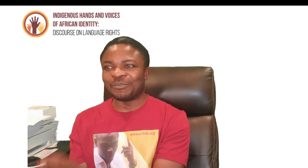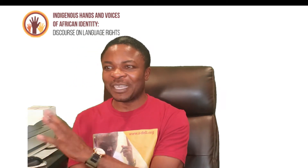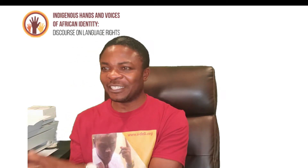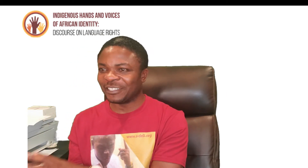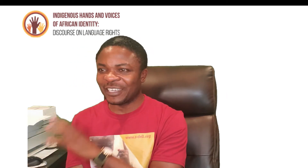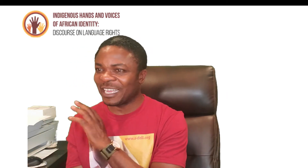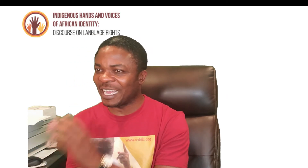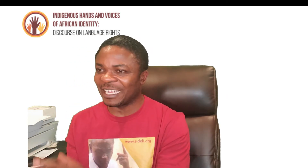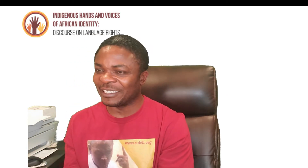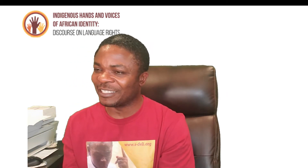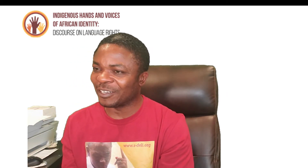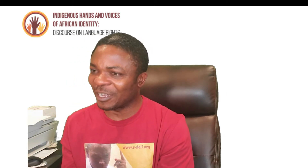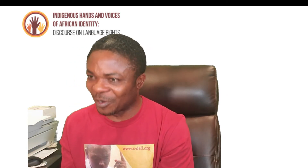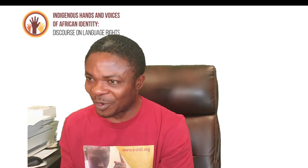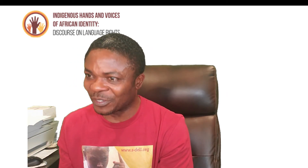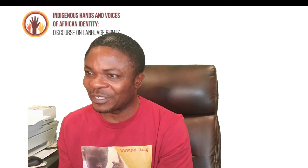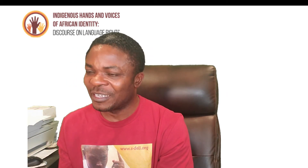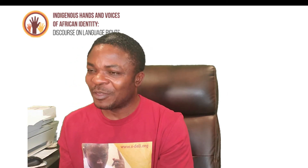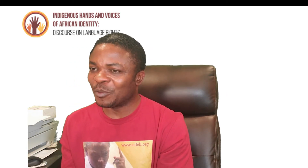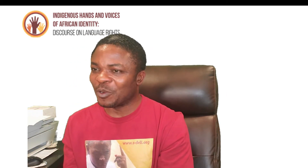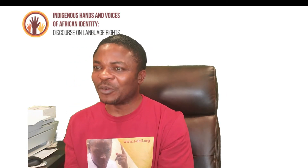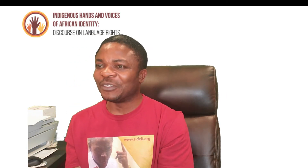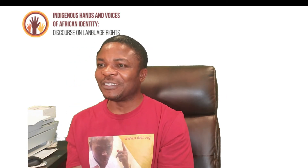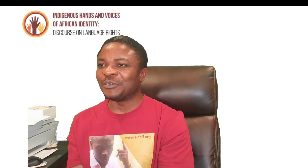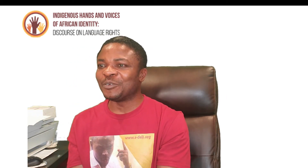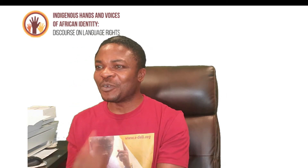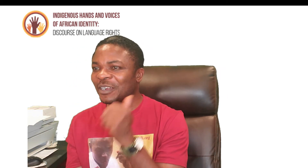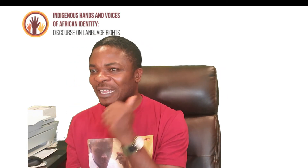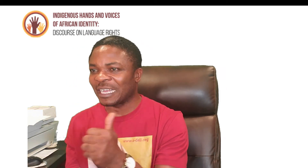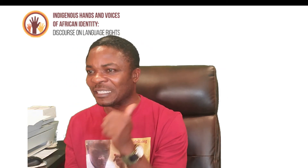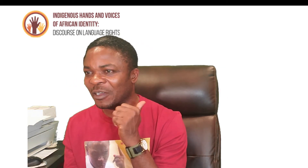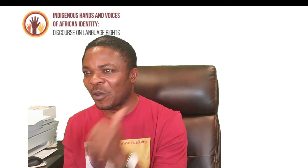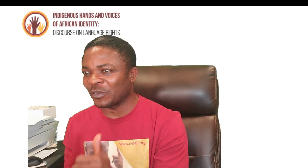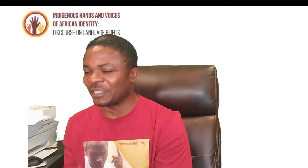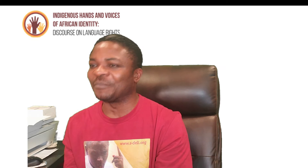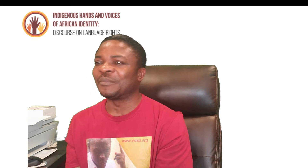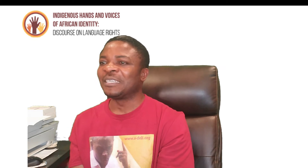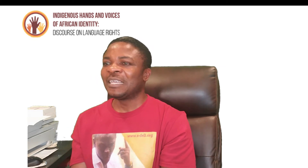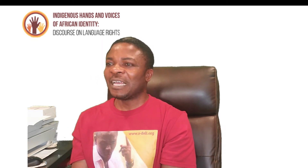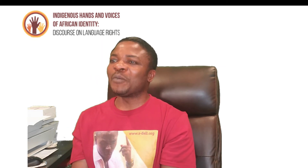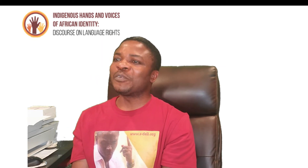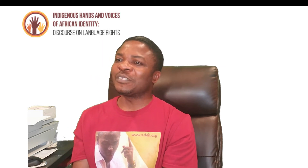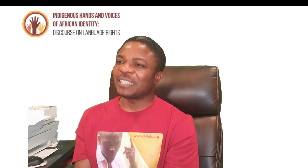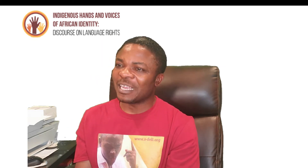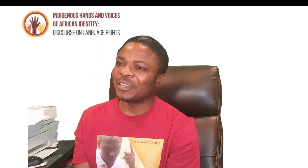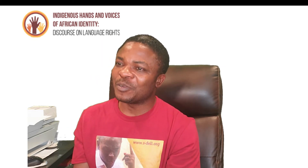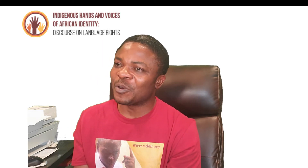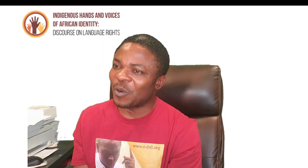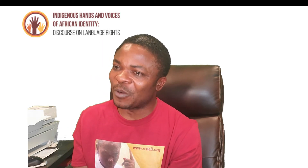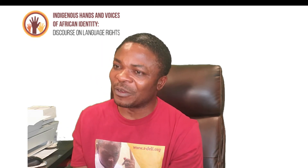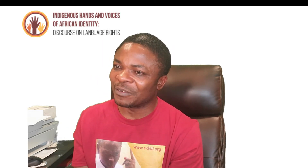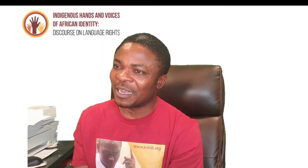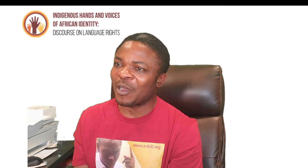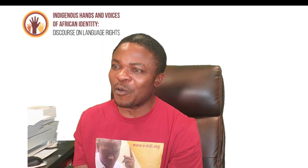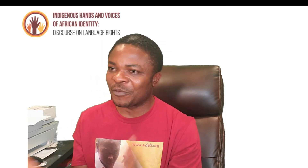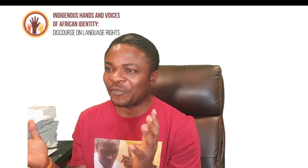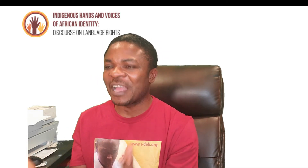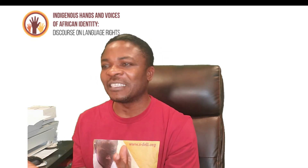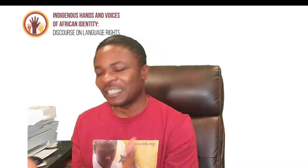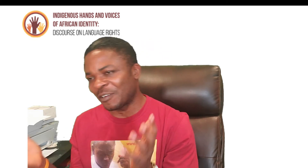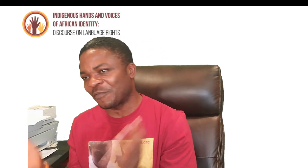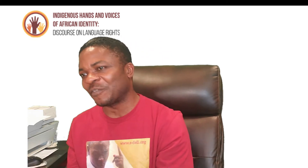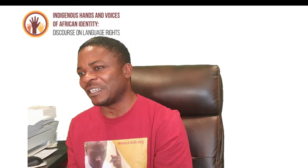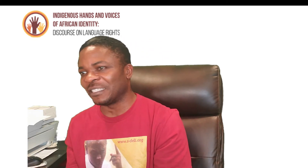members from Nigeria and across the world. You guys are awesome. And I want to tell you all,